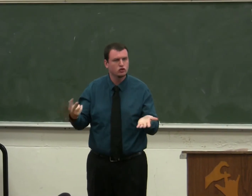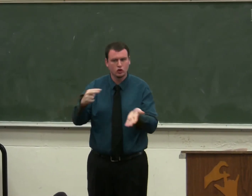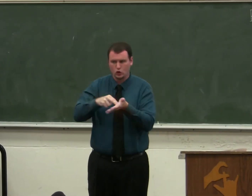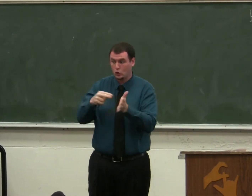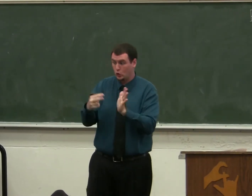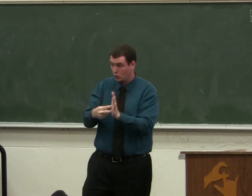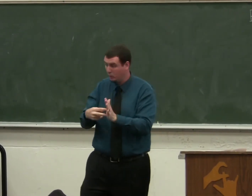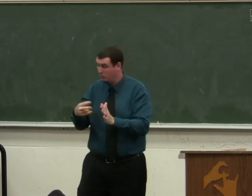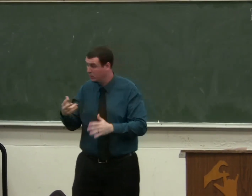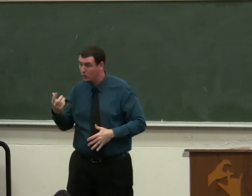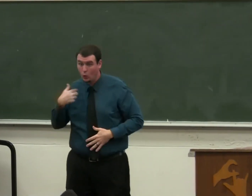person.